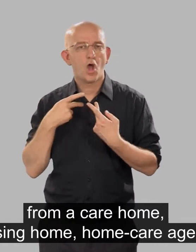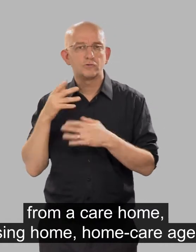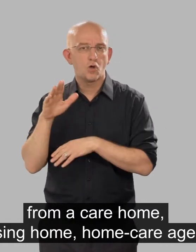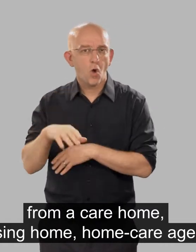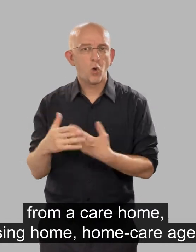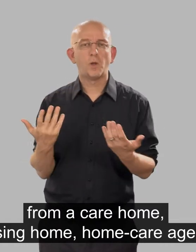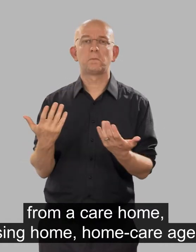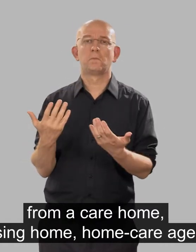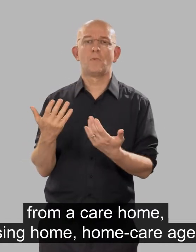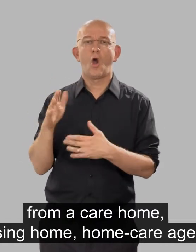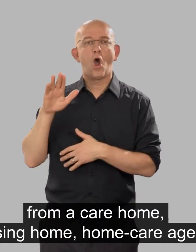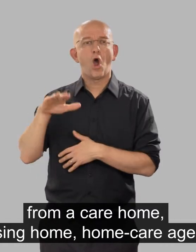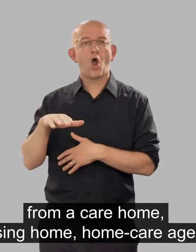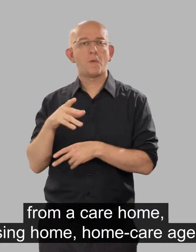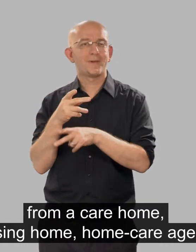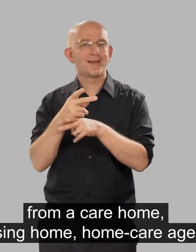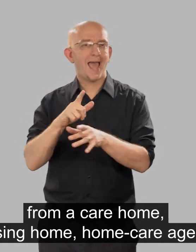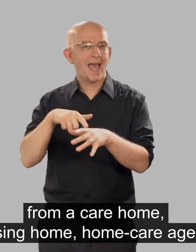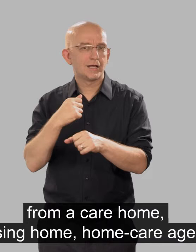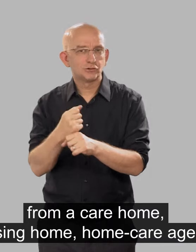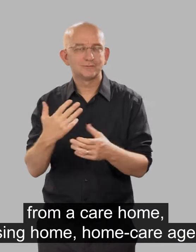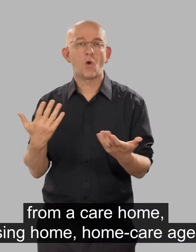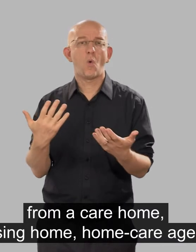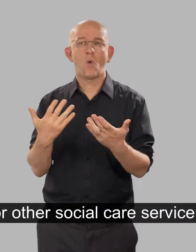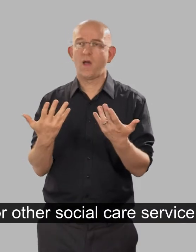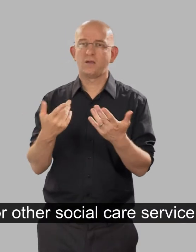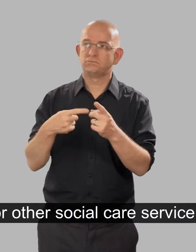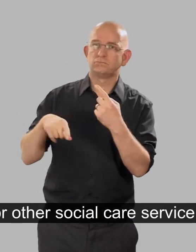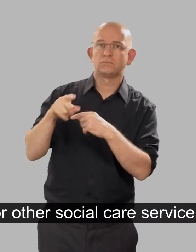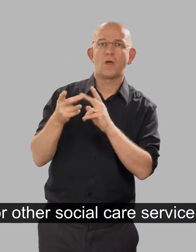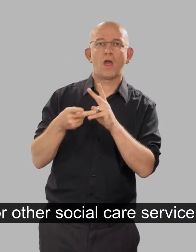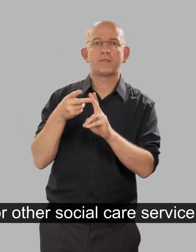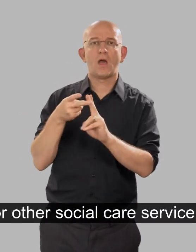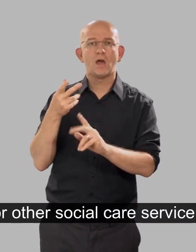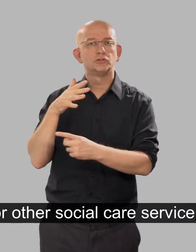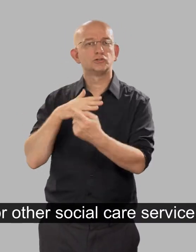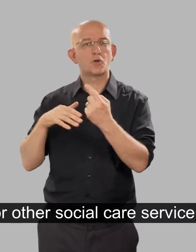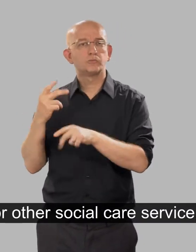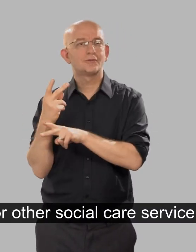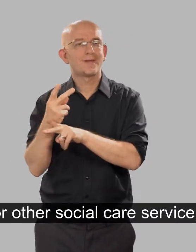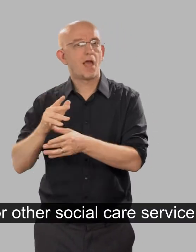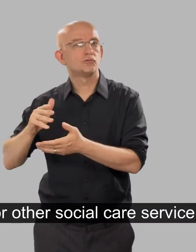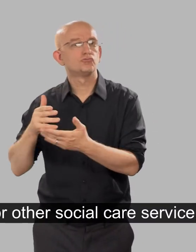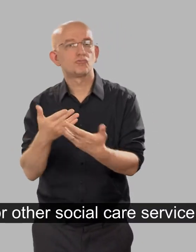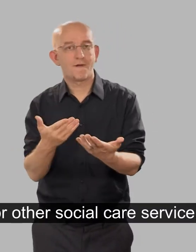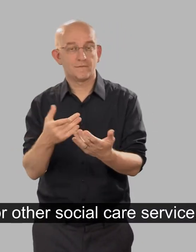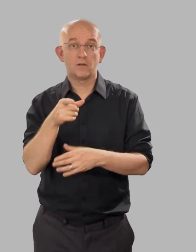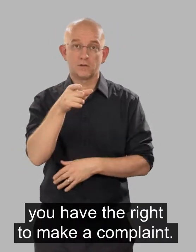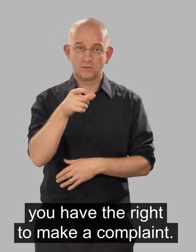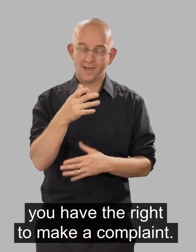nursing home, home care agency, or other social care service,